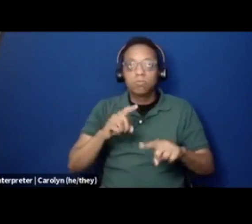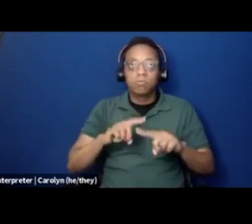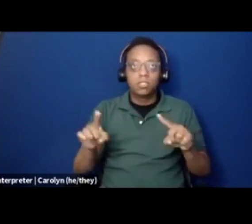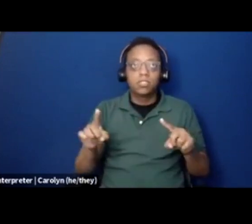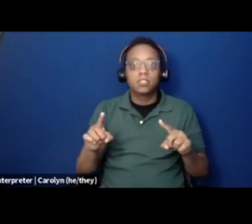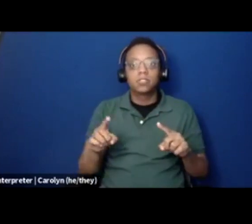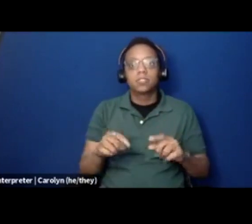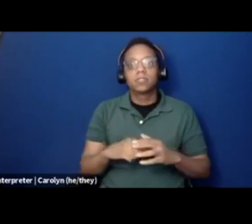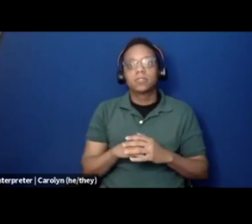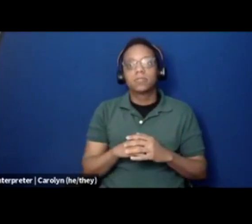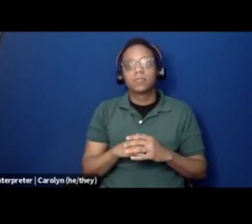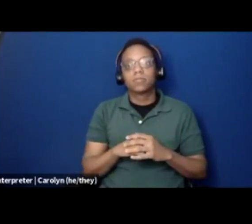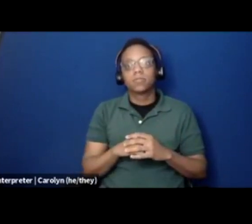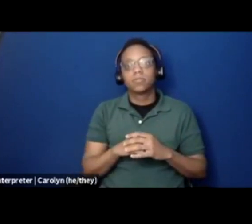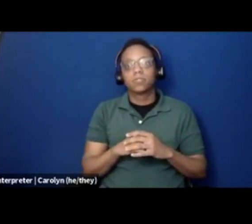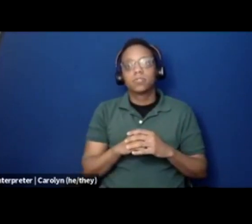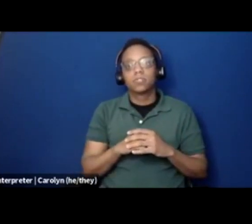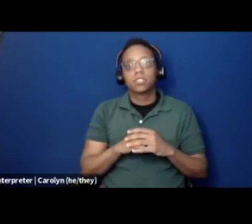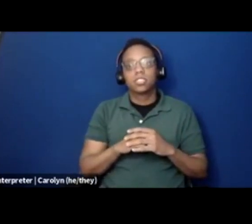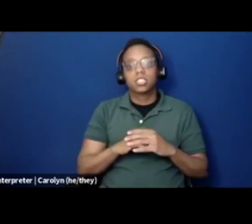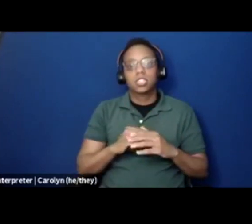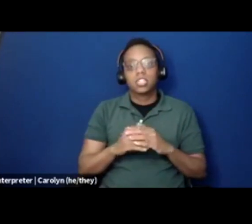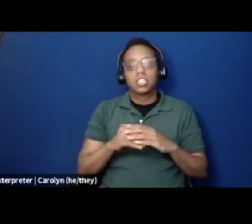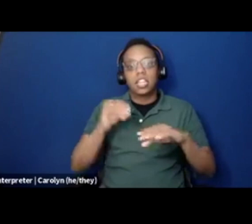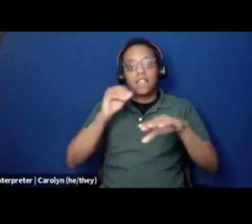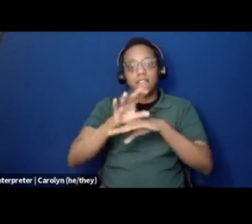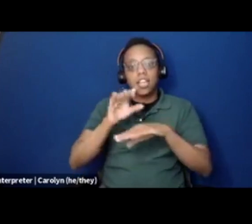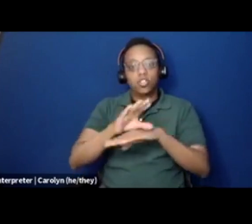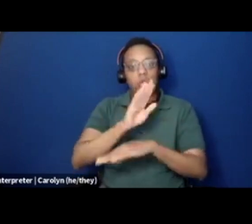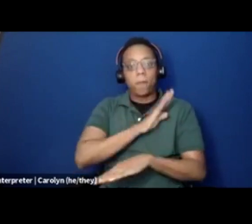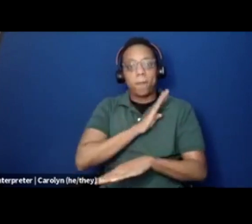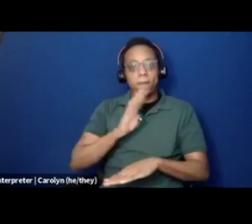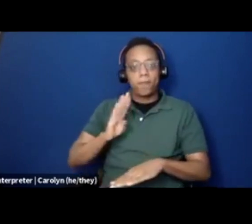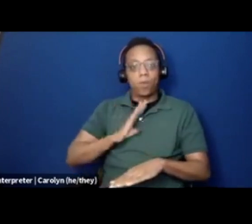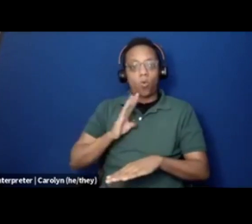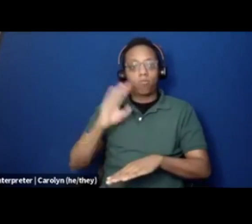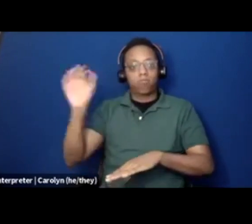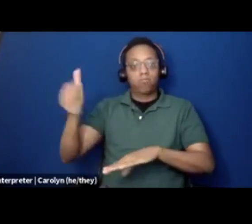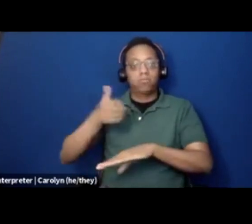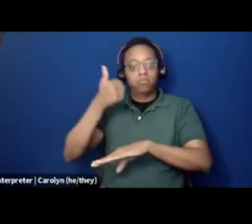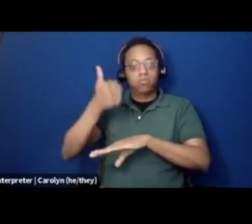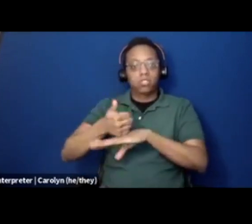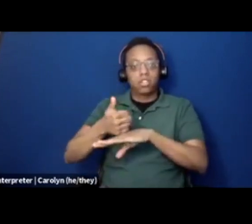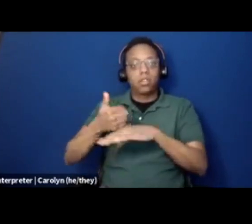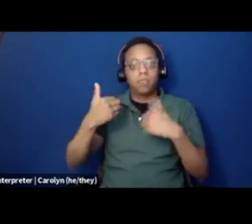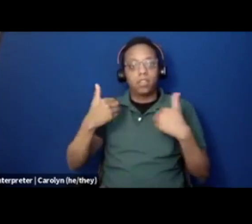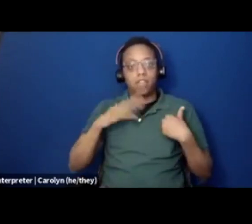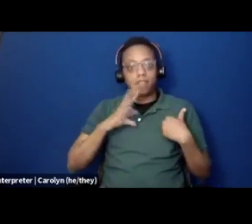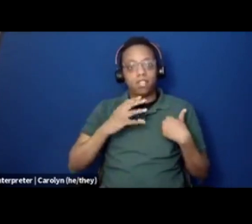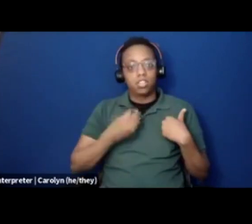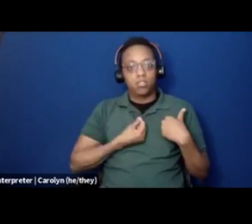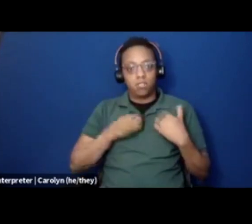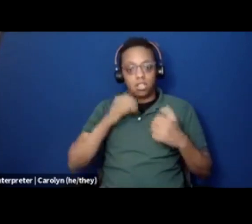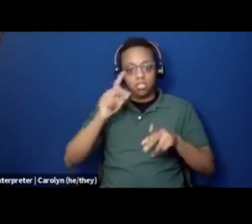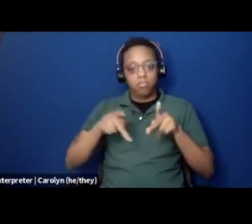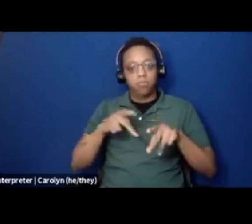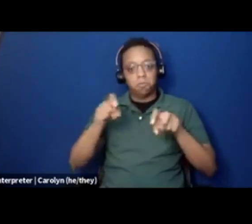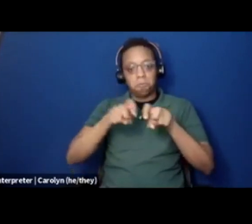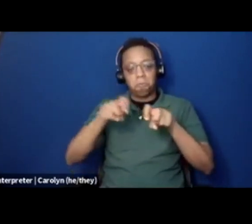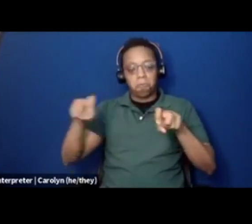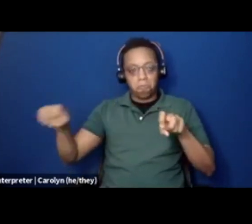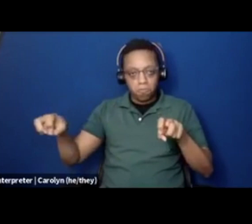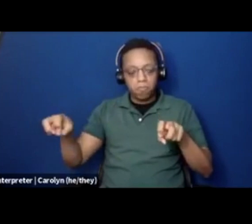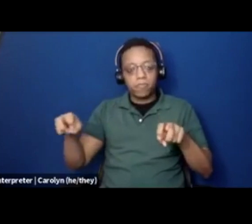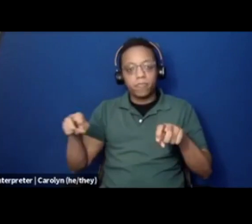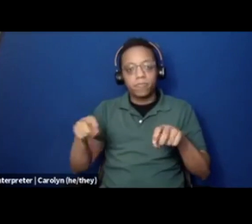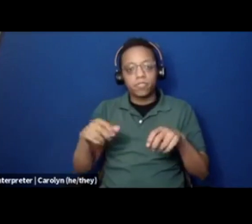on this advisory board, and basically they're thinking of having some type of maybe some police officers that can be in